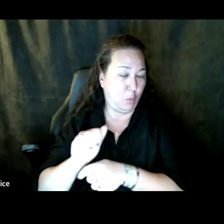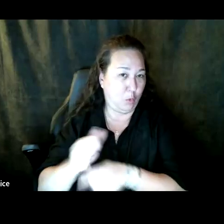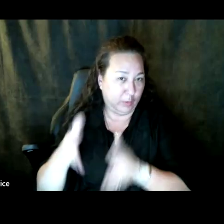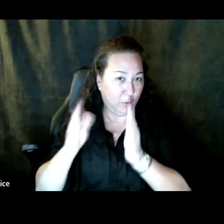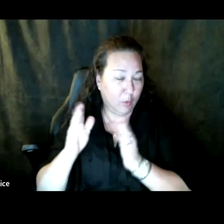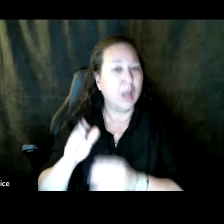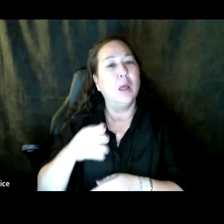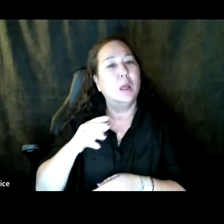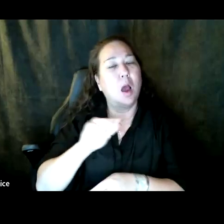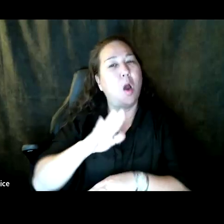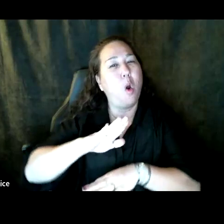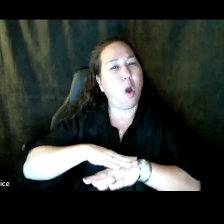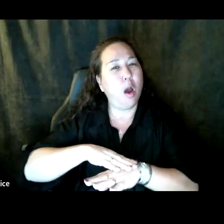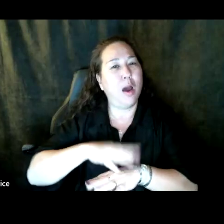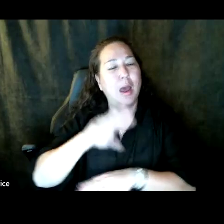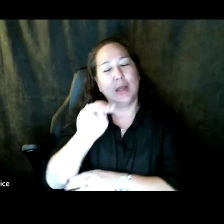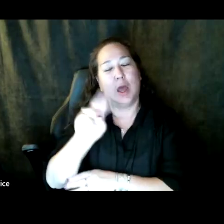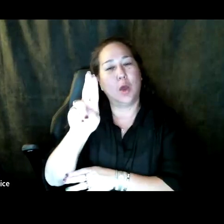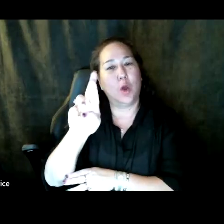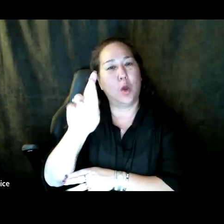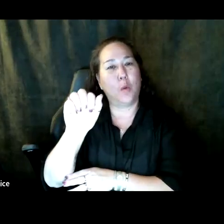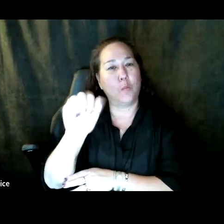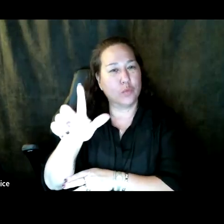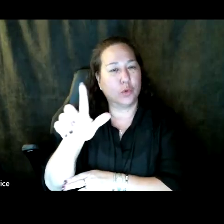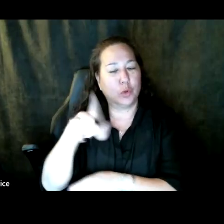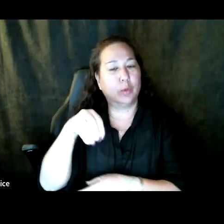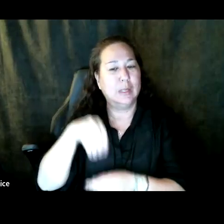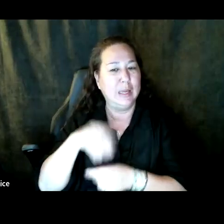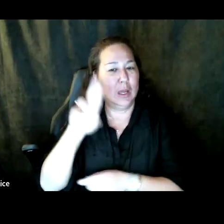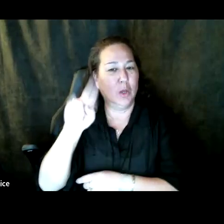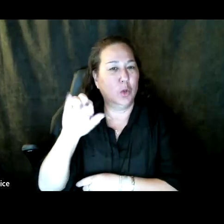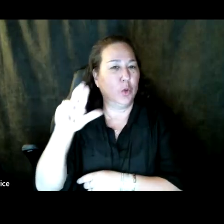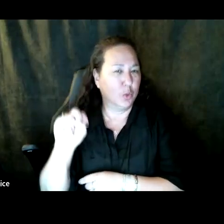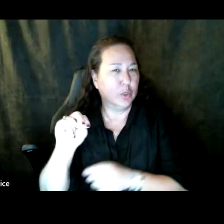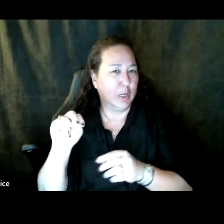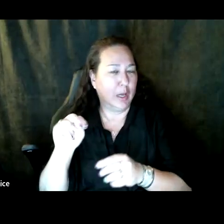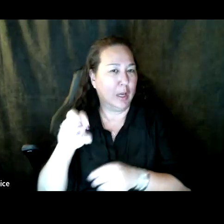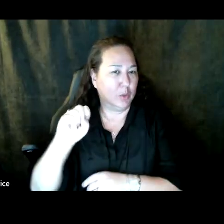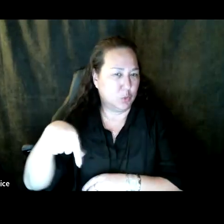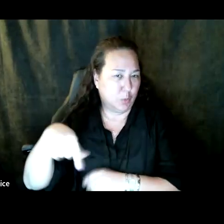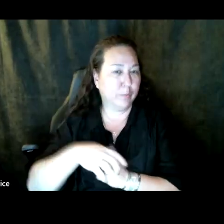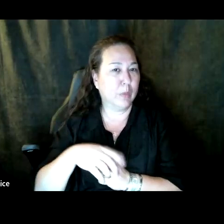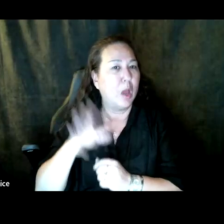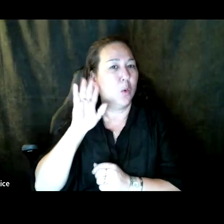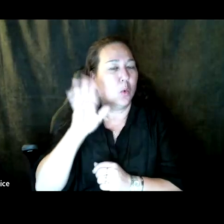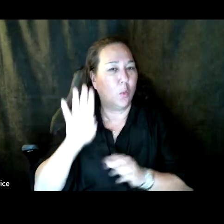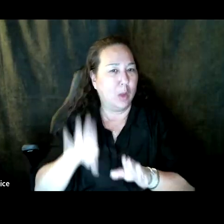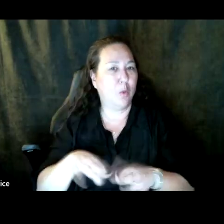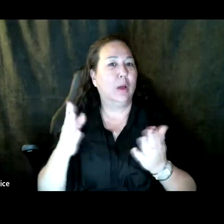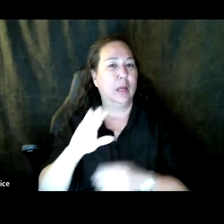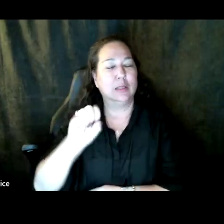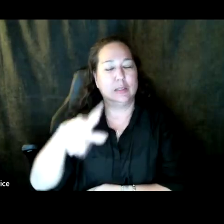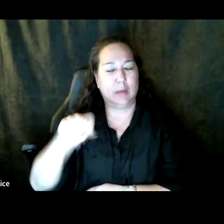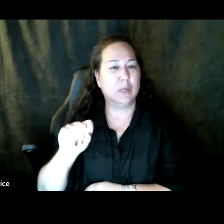Square. We want to invite the committee members and the community to join us for the unveiling of the mural on Tuesday, September 4th, and